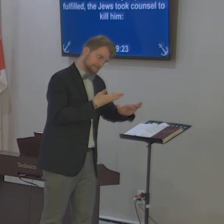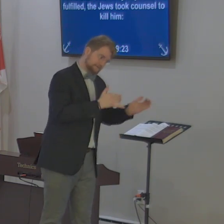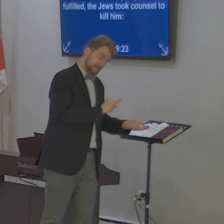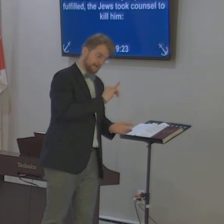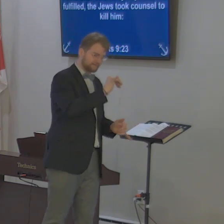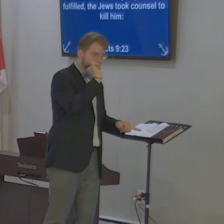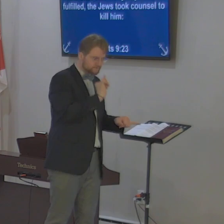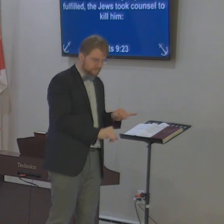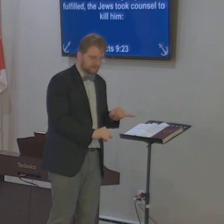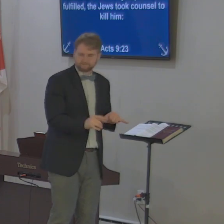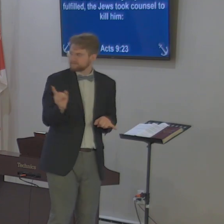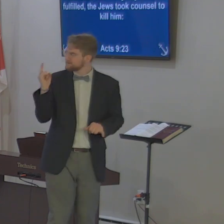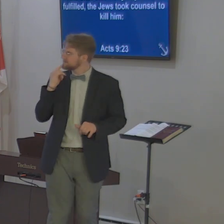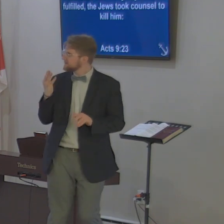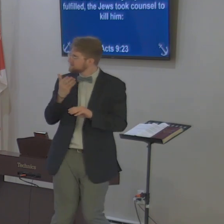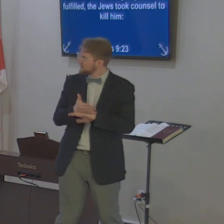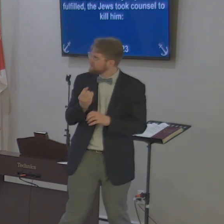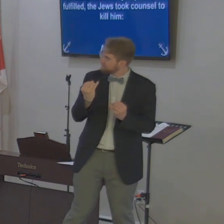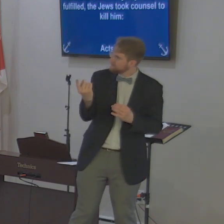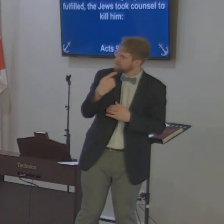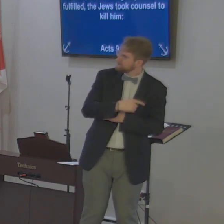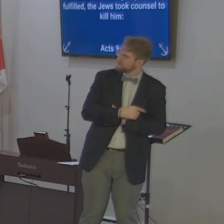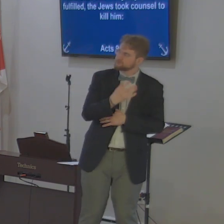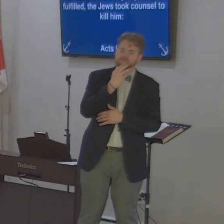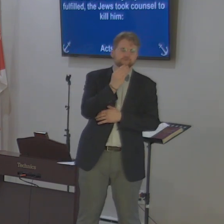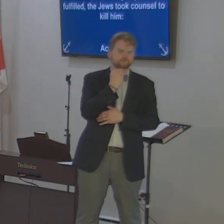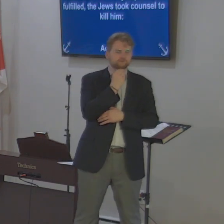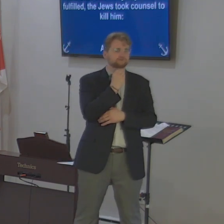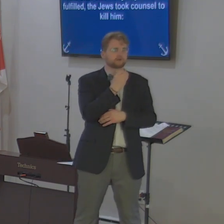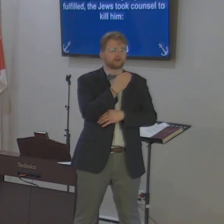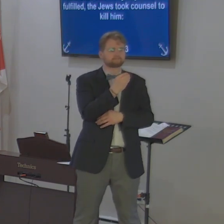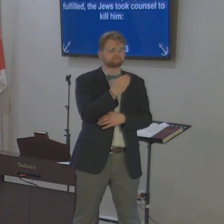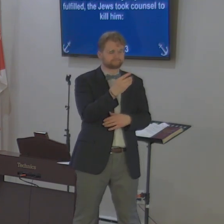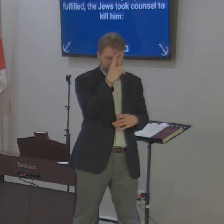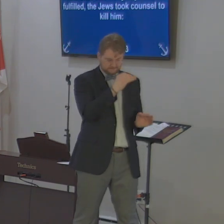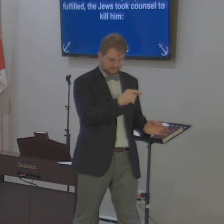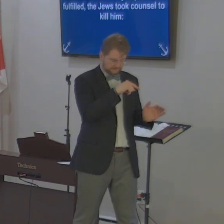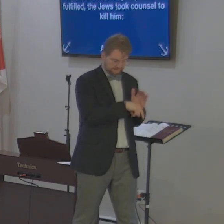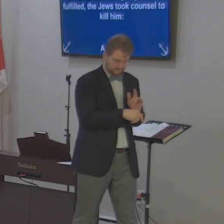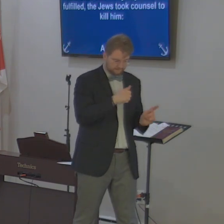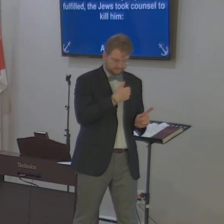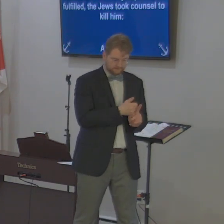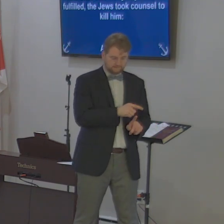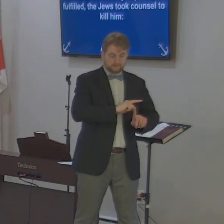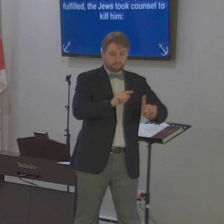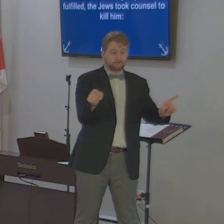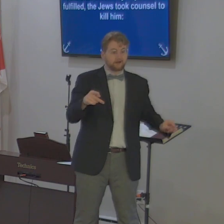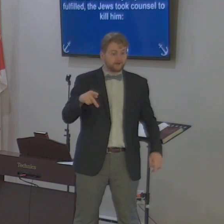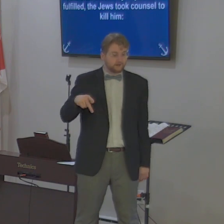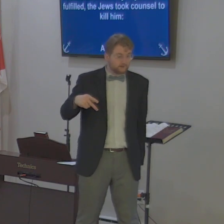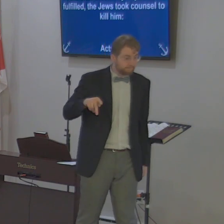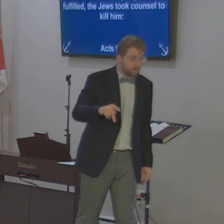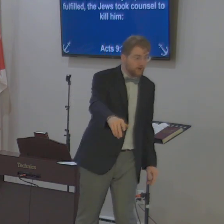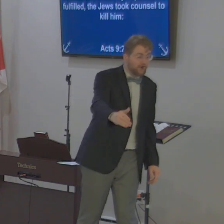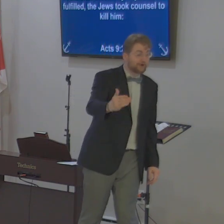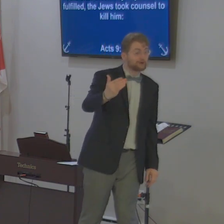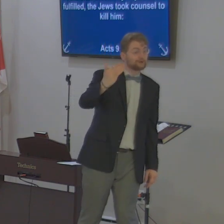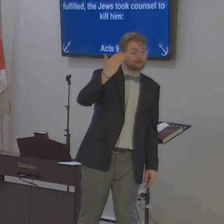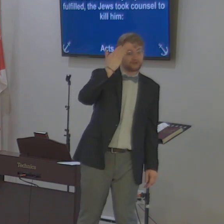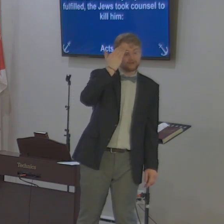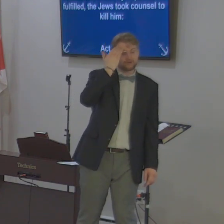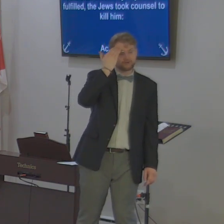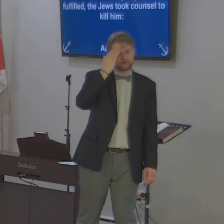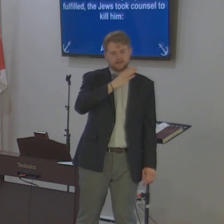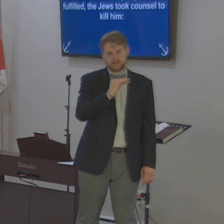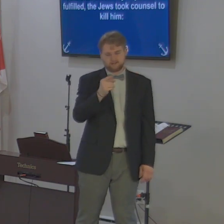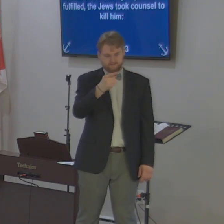were fulfilled, the Jews counseled to kill him. In verse 24, but their lying awake was known of Saul, and they watched the gates day and night to kill